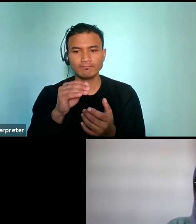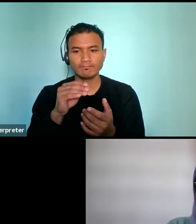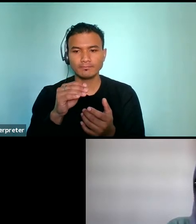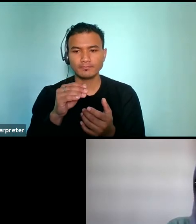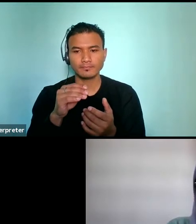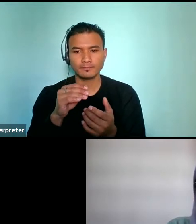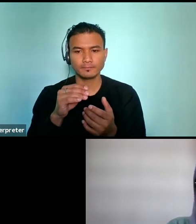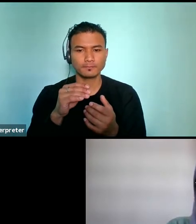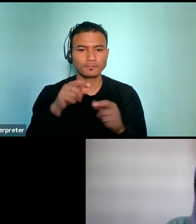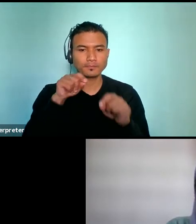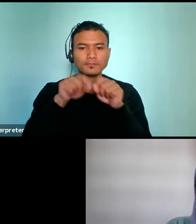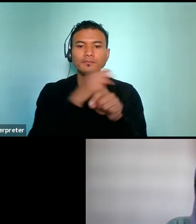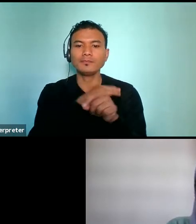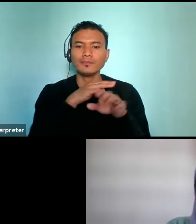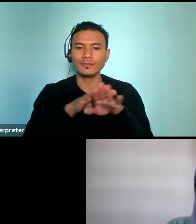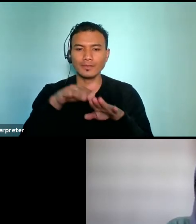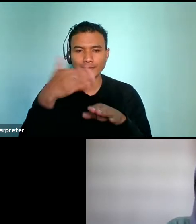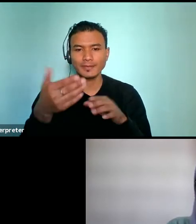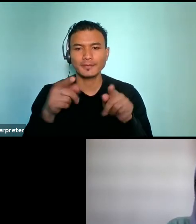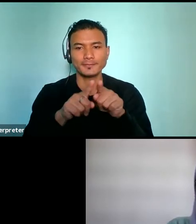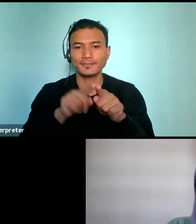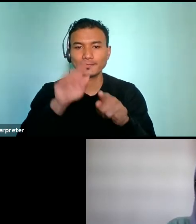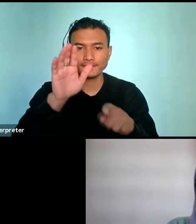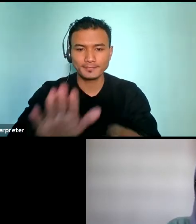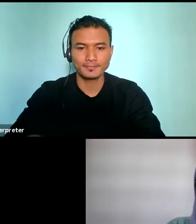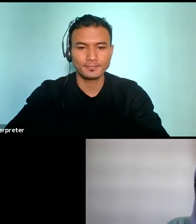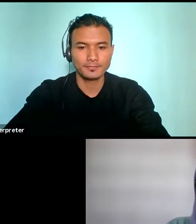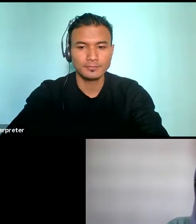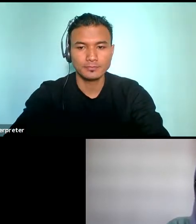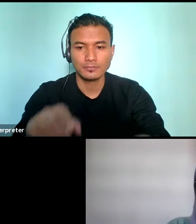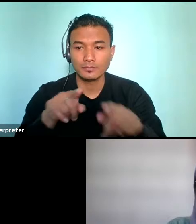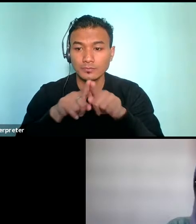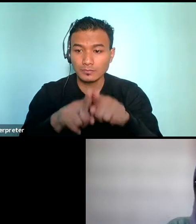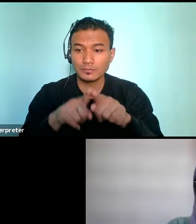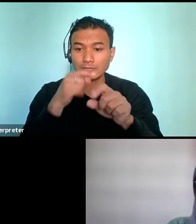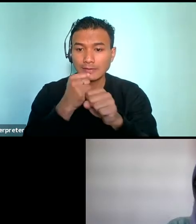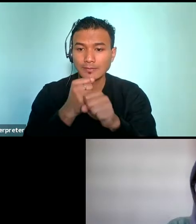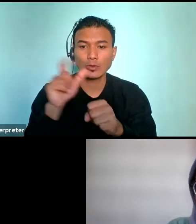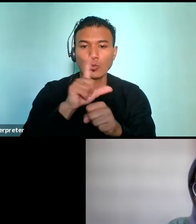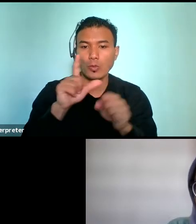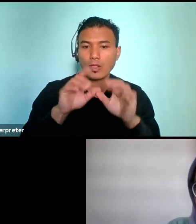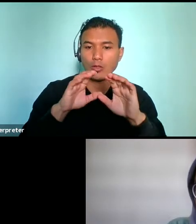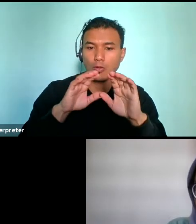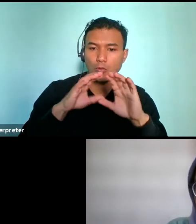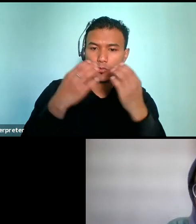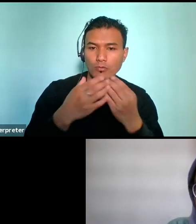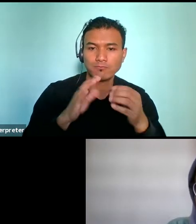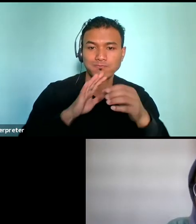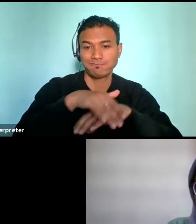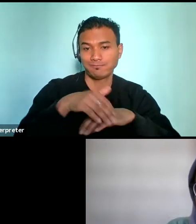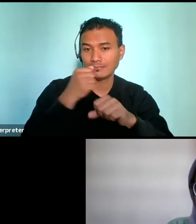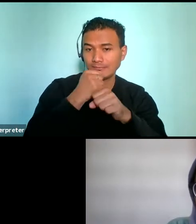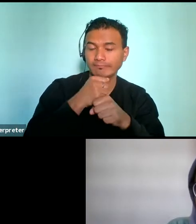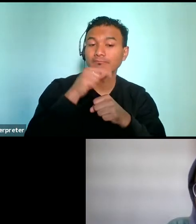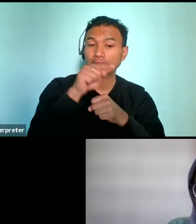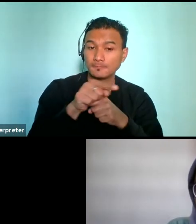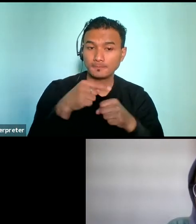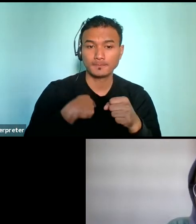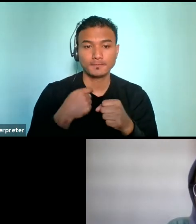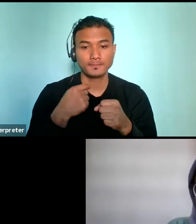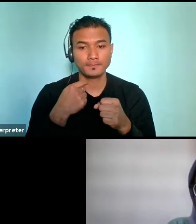young farmers. And she works with local communities a lot. So I would like to